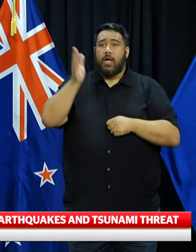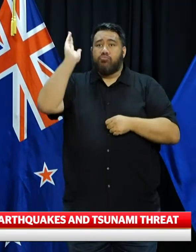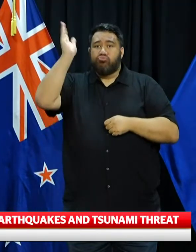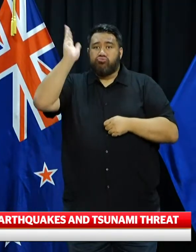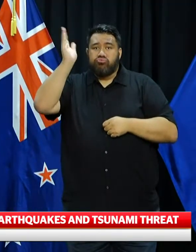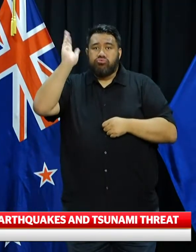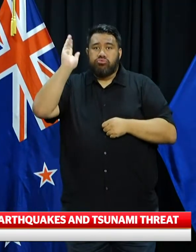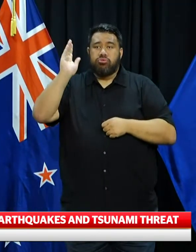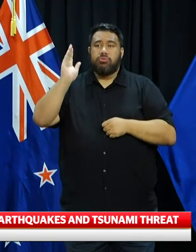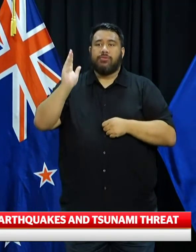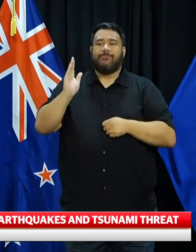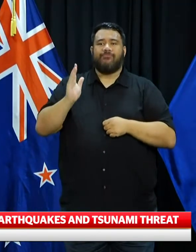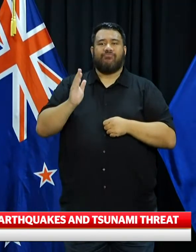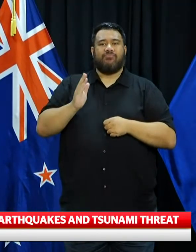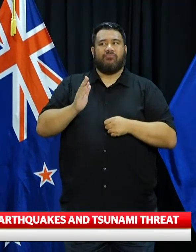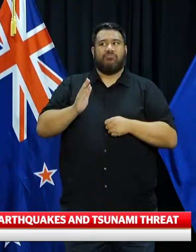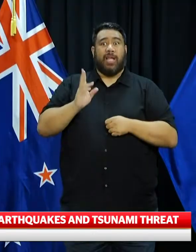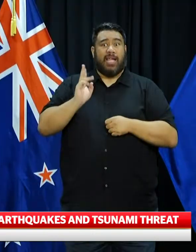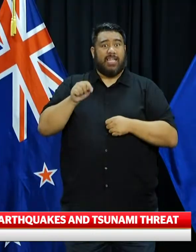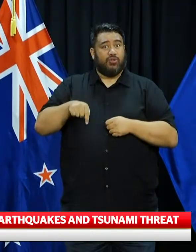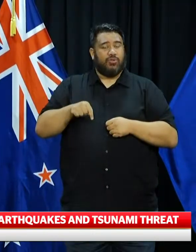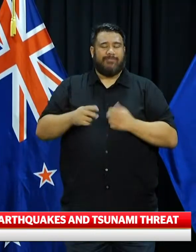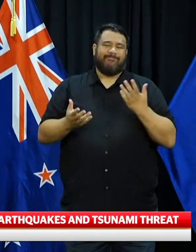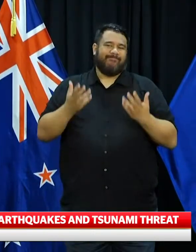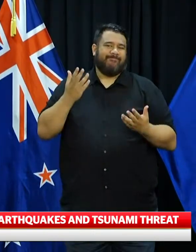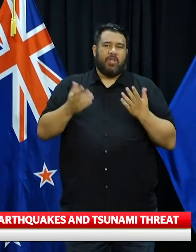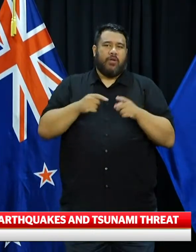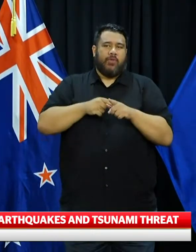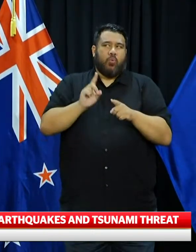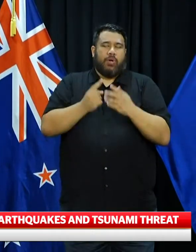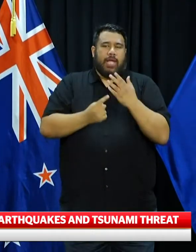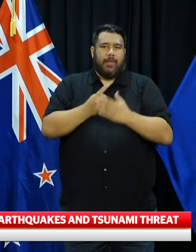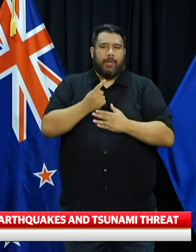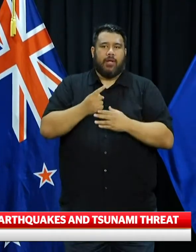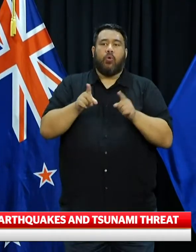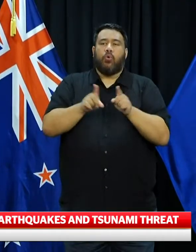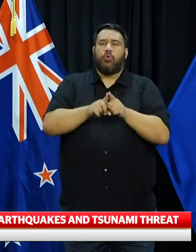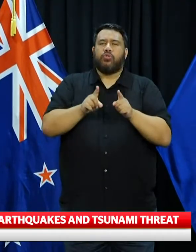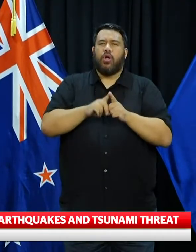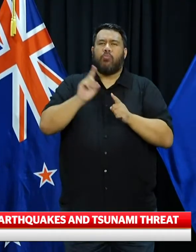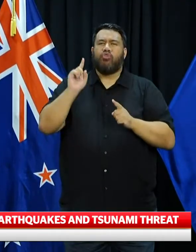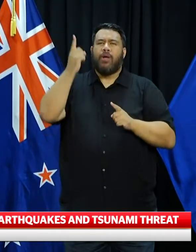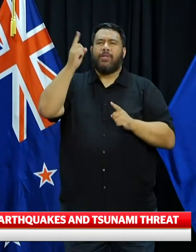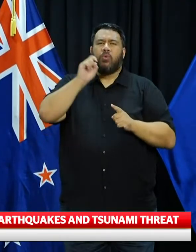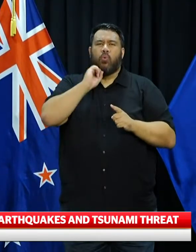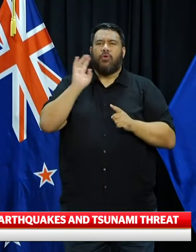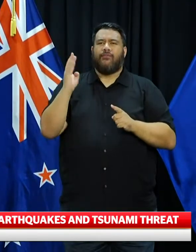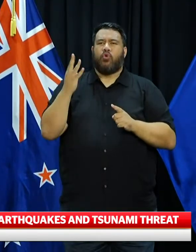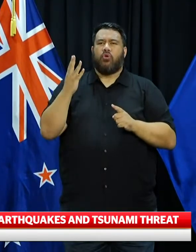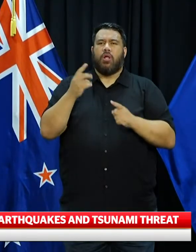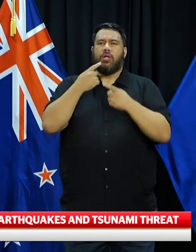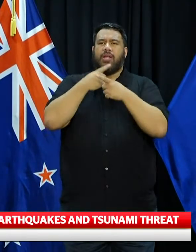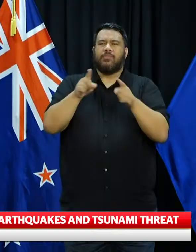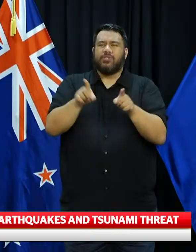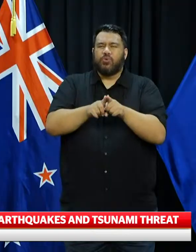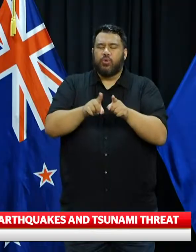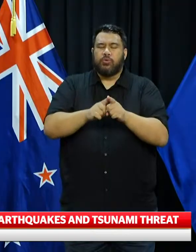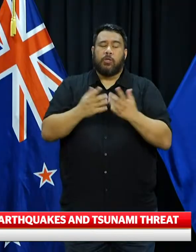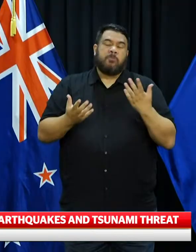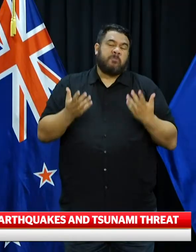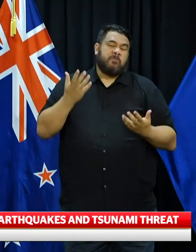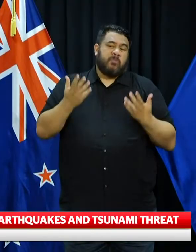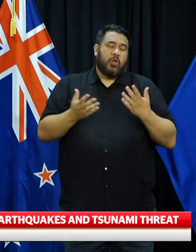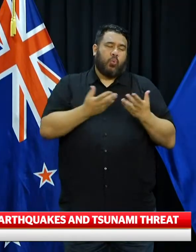what happens over the course of the day, I'd say. The Prime Minister obviously as well has a stand up at 4 o'clock, so